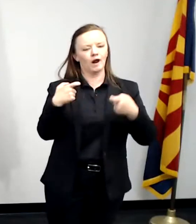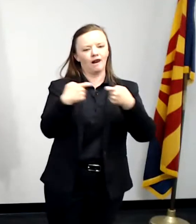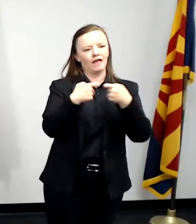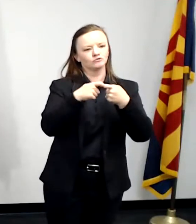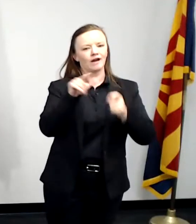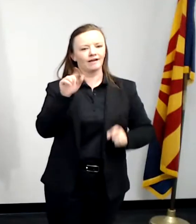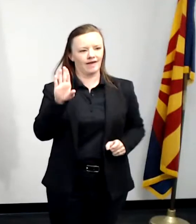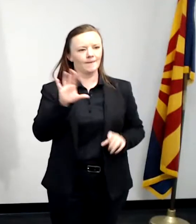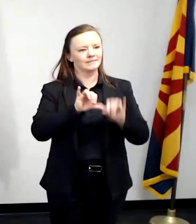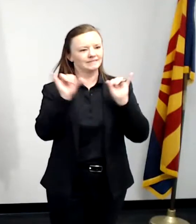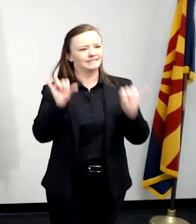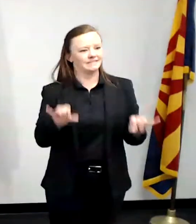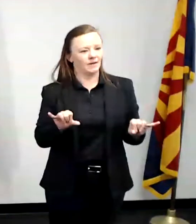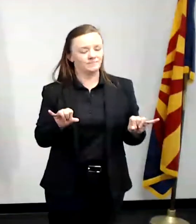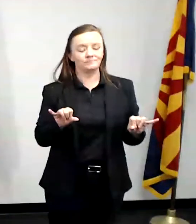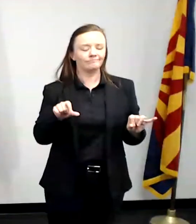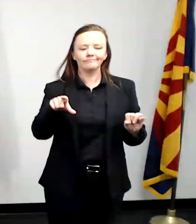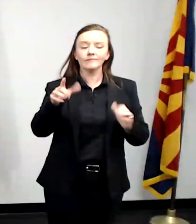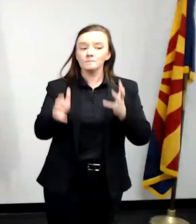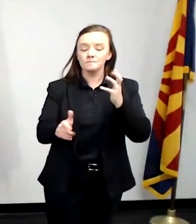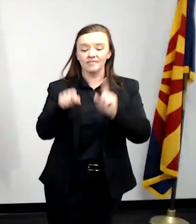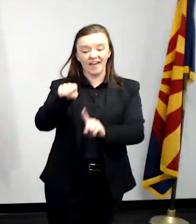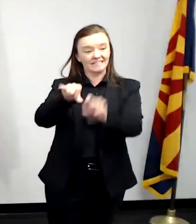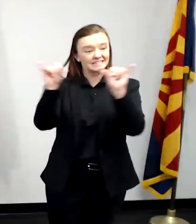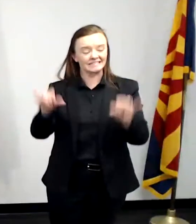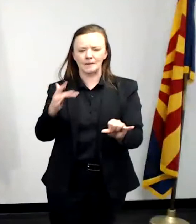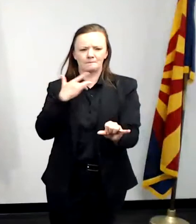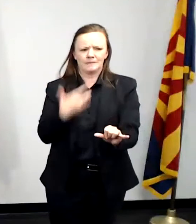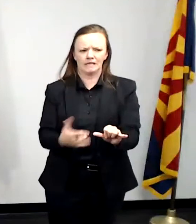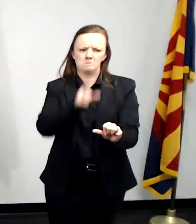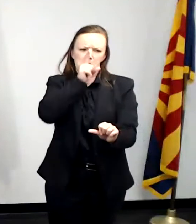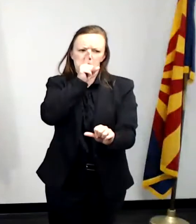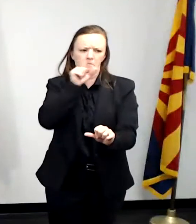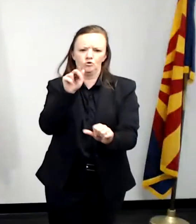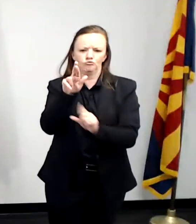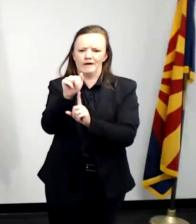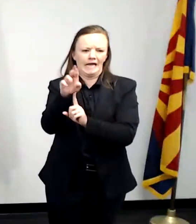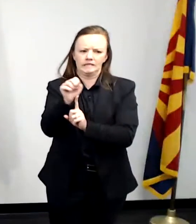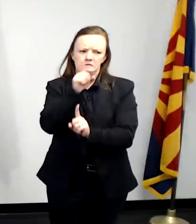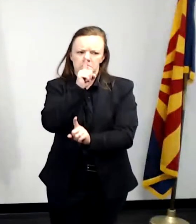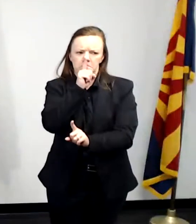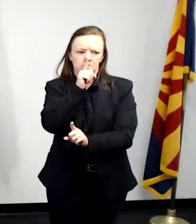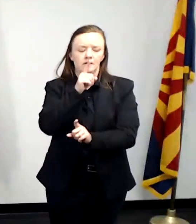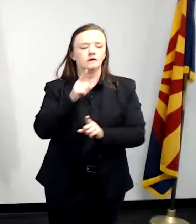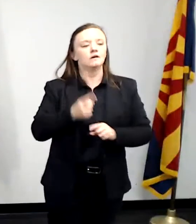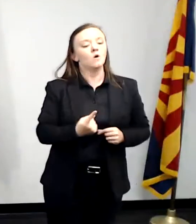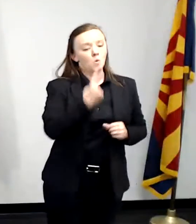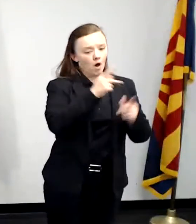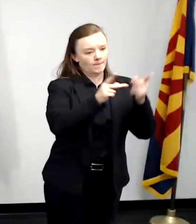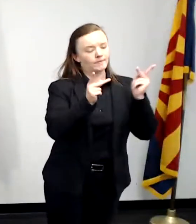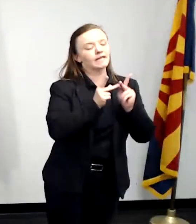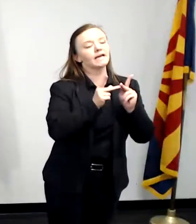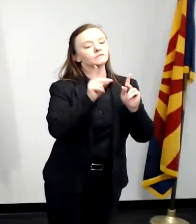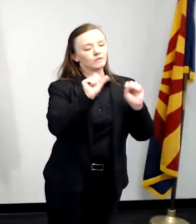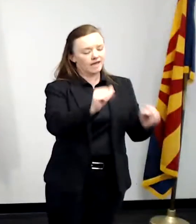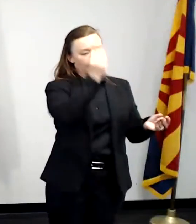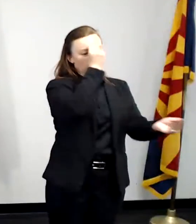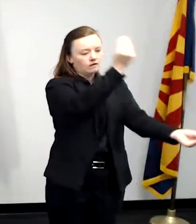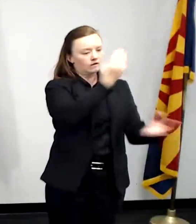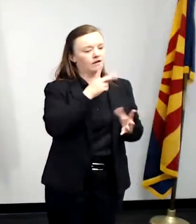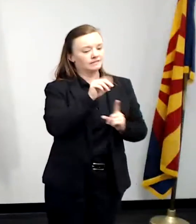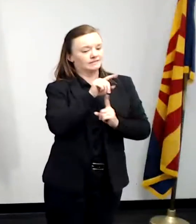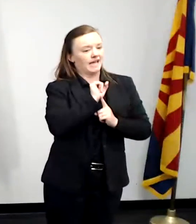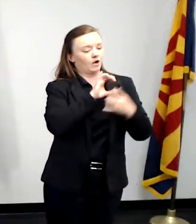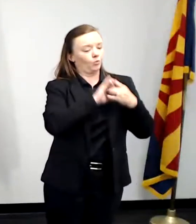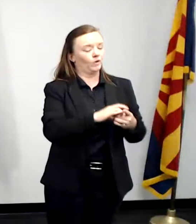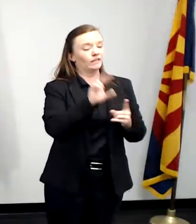and unfortunately, that rarely includes race and ethnicity. The one place that we can reliably get race and ethnicity data is